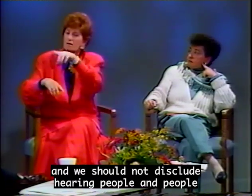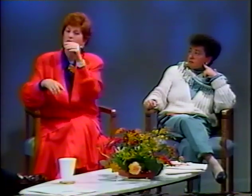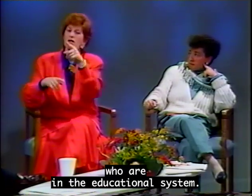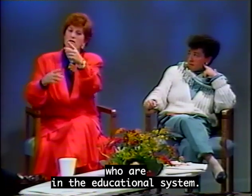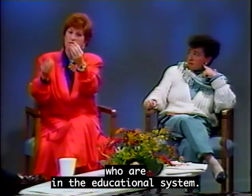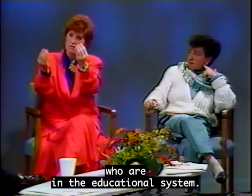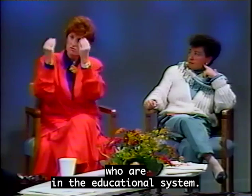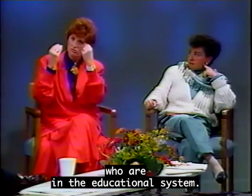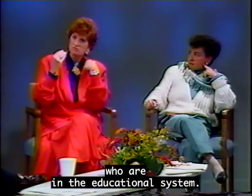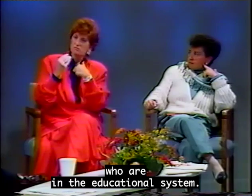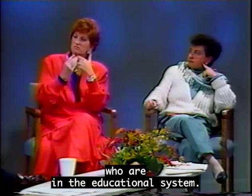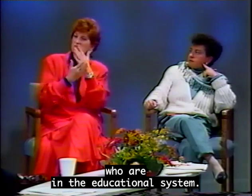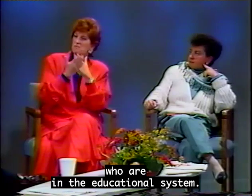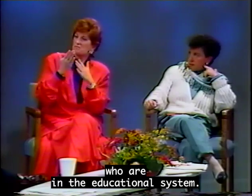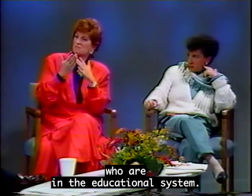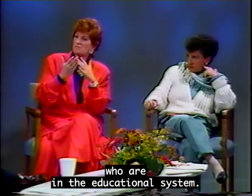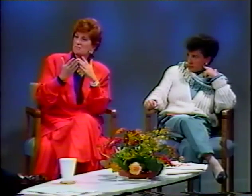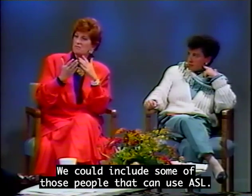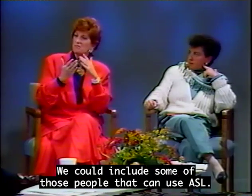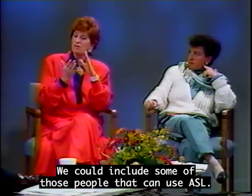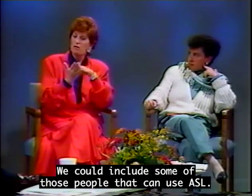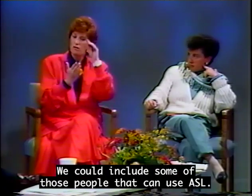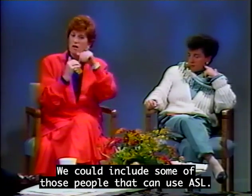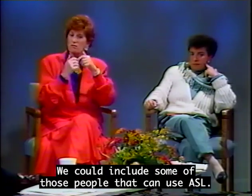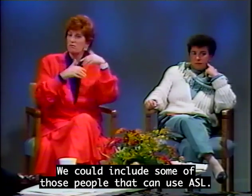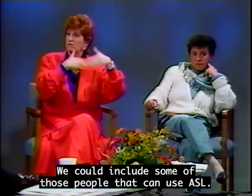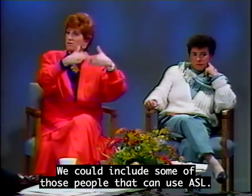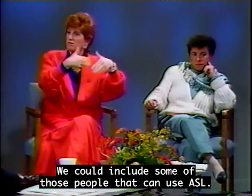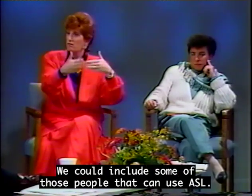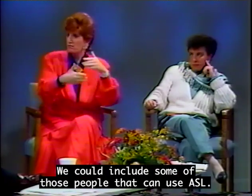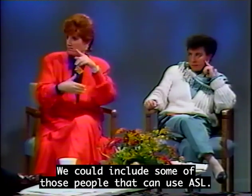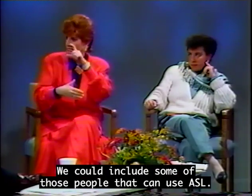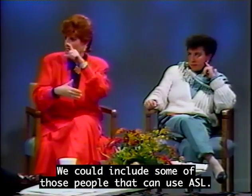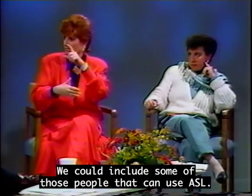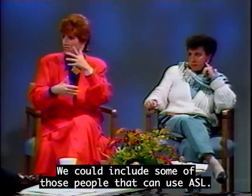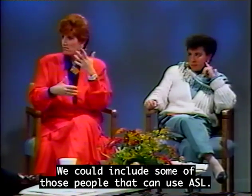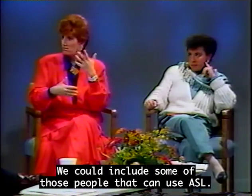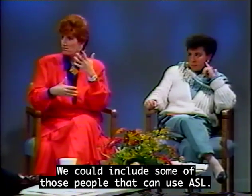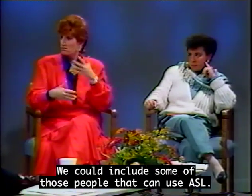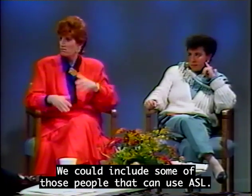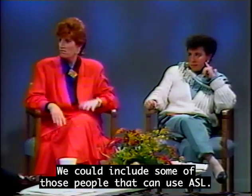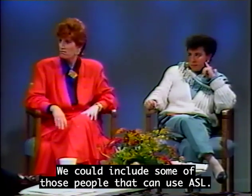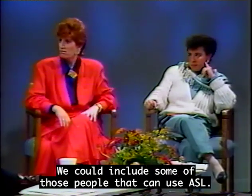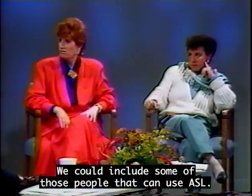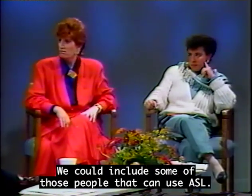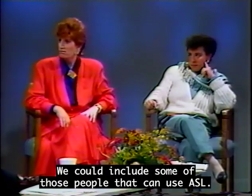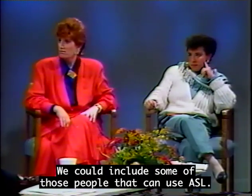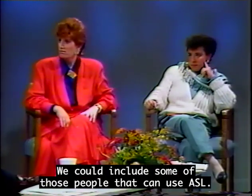and people who are in the educational system, that we could include some of those people in that can use ASL.